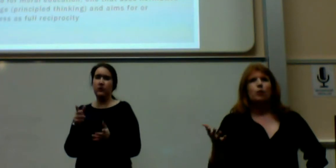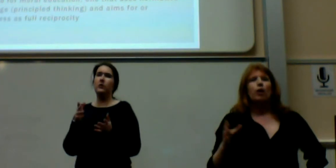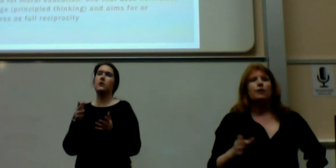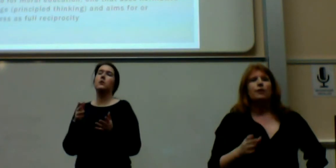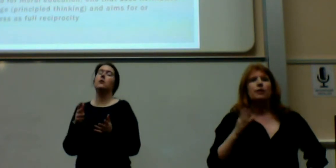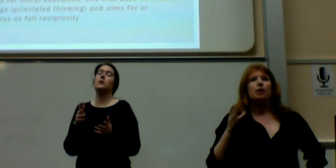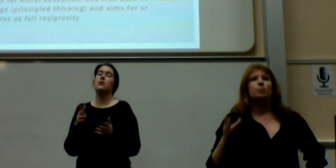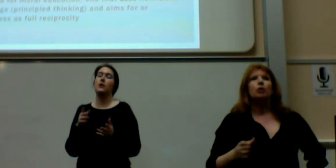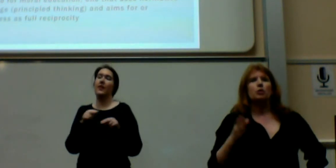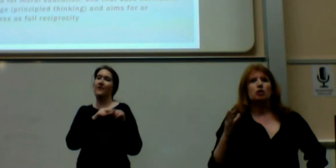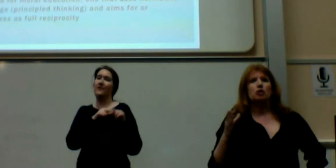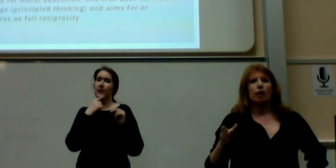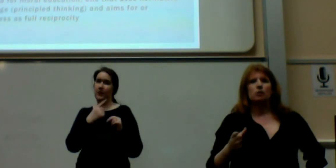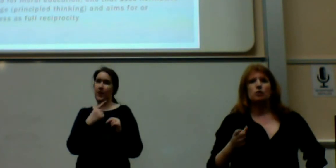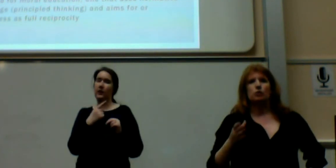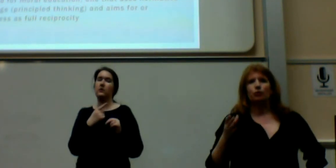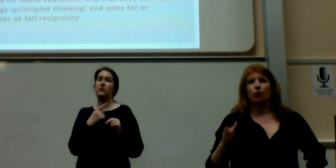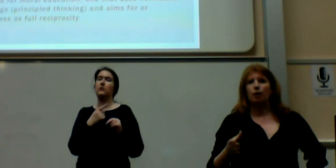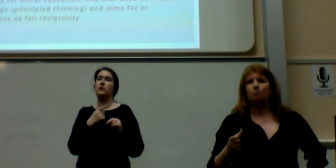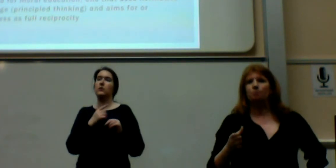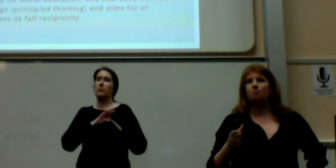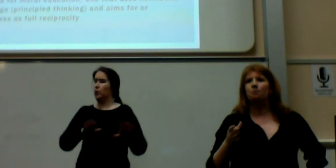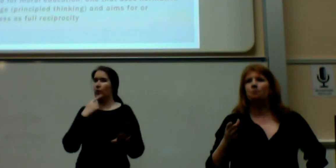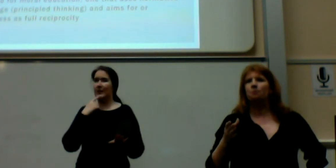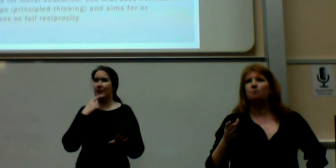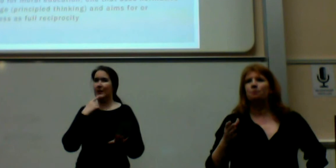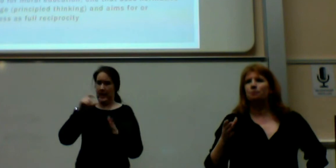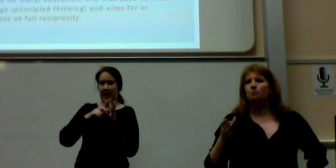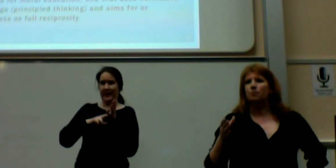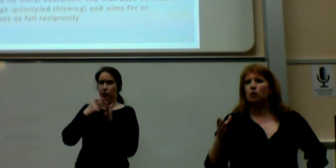if one, the typical response from